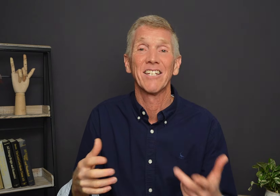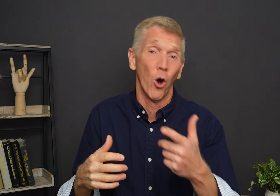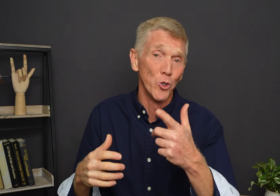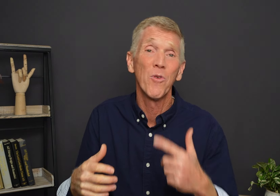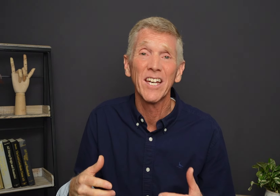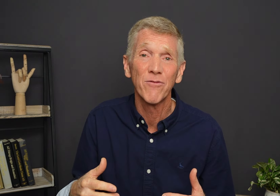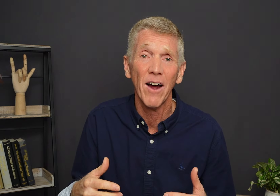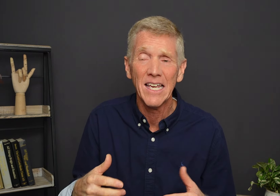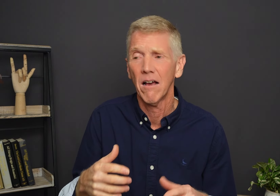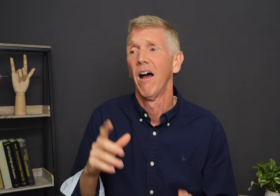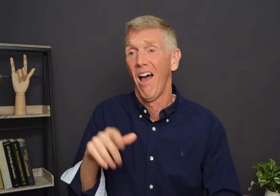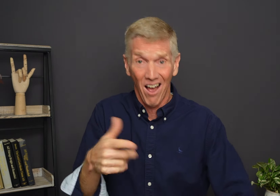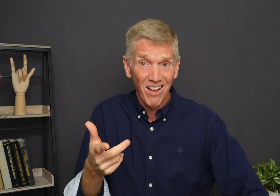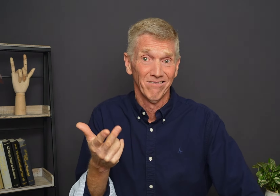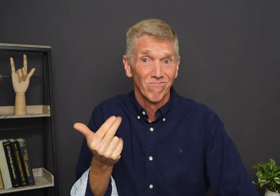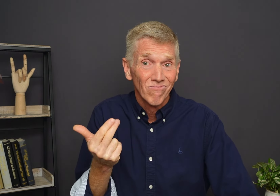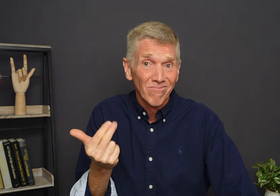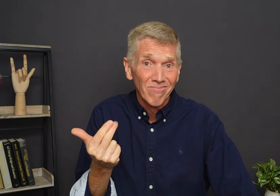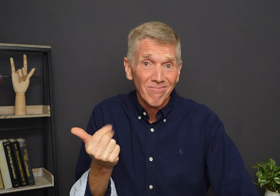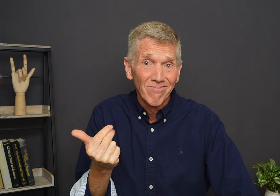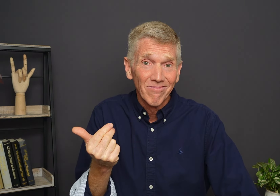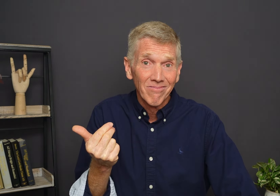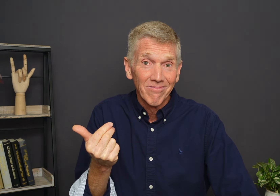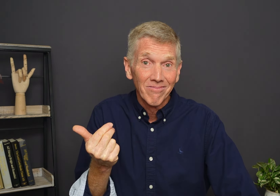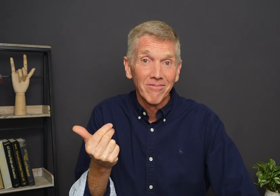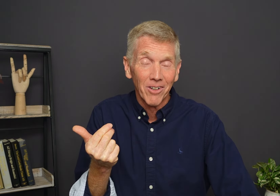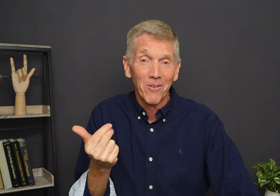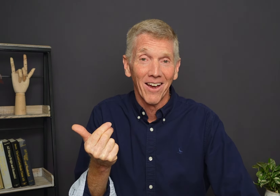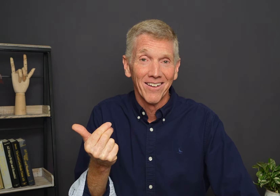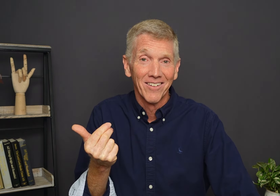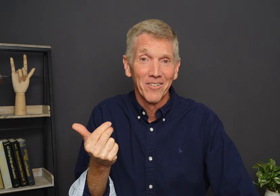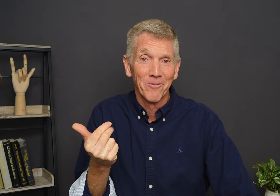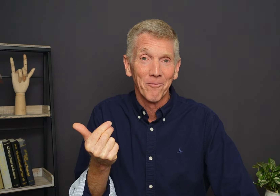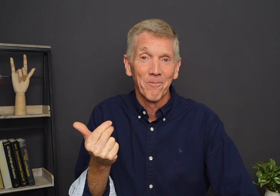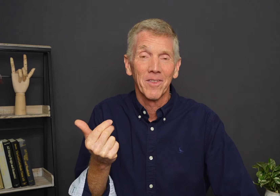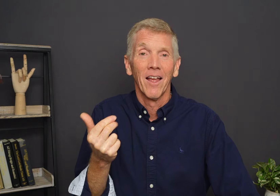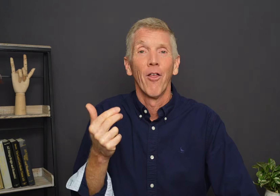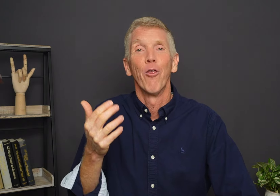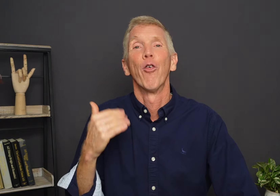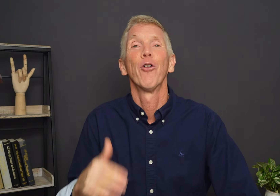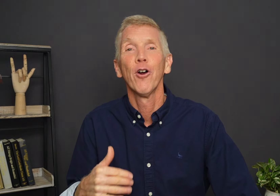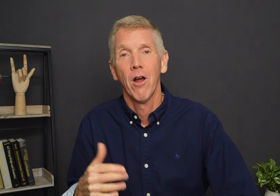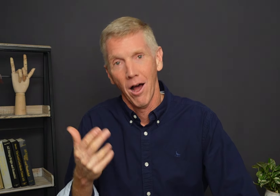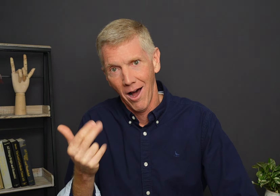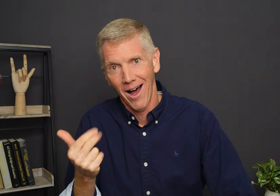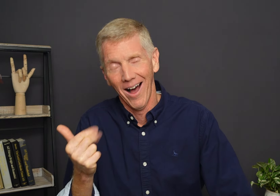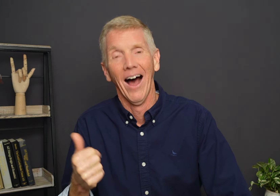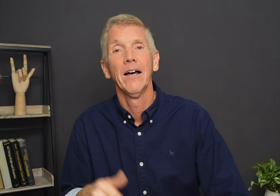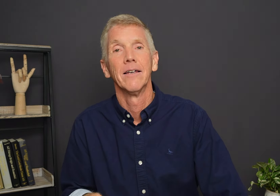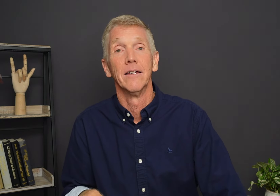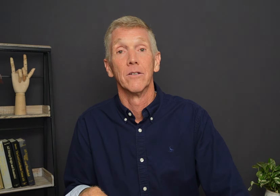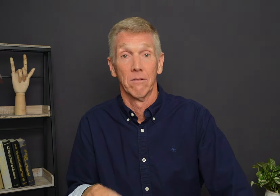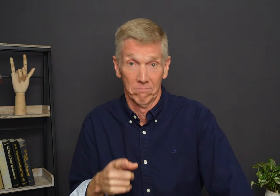Oh, you think it's funny? Huh? Okay. The third ha, ha is,